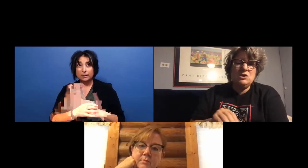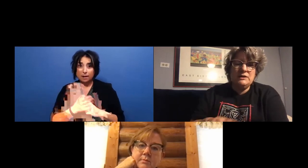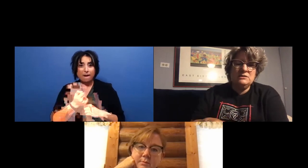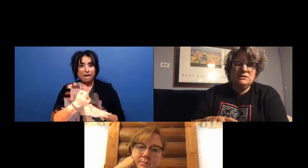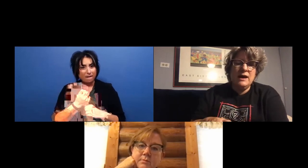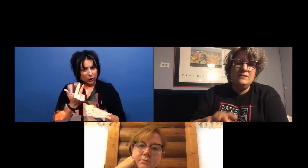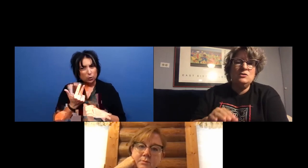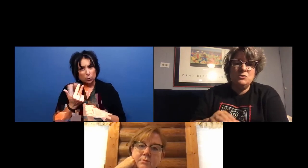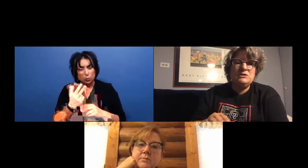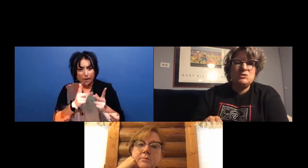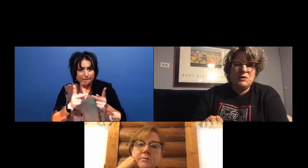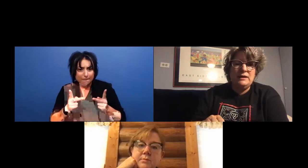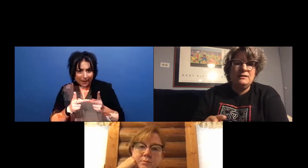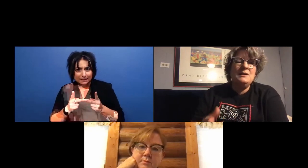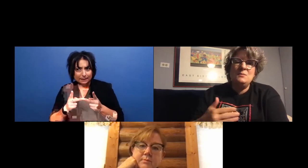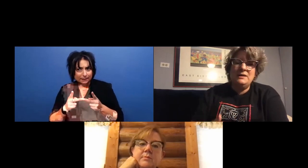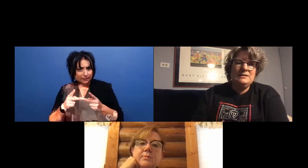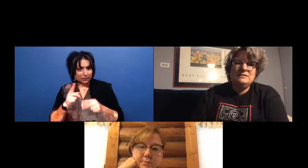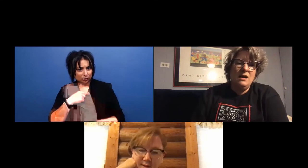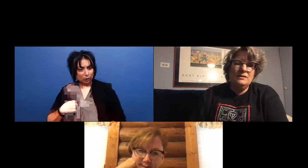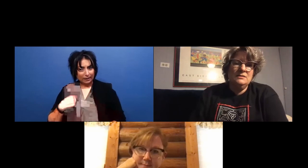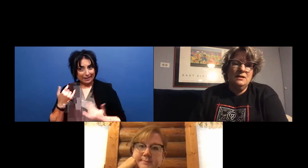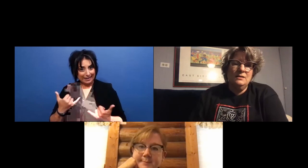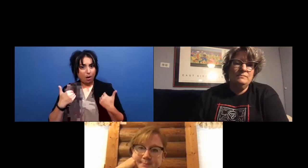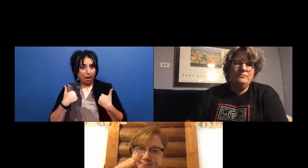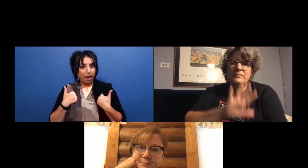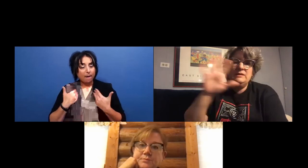are starting to have newborn screening, but it's not